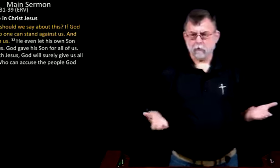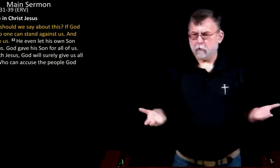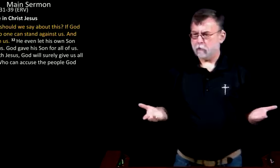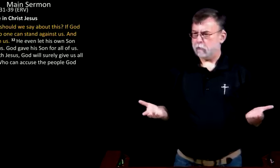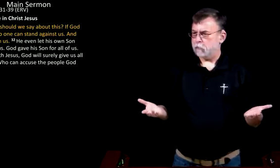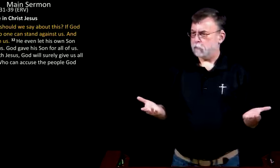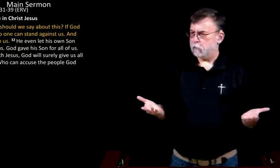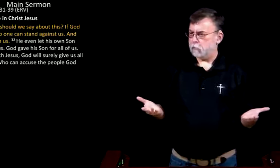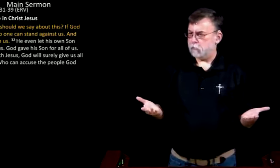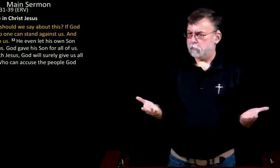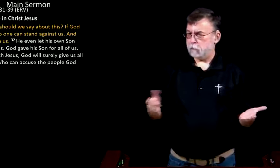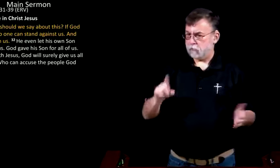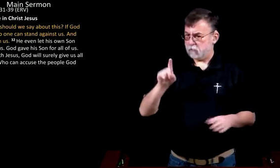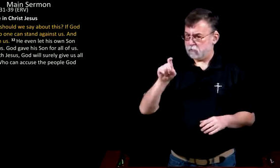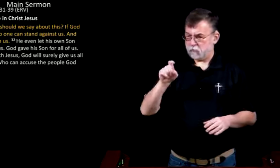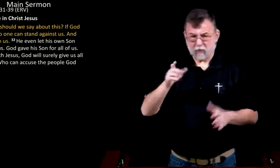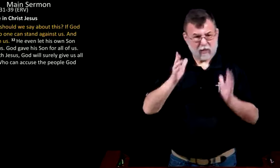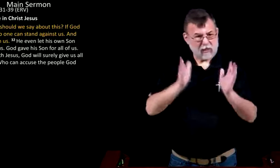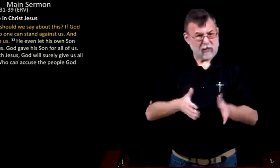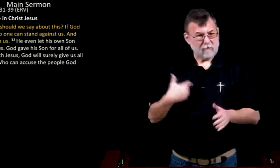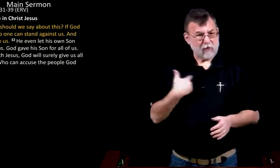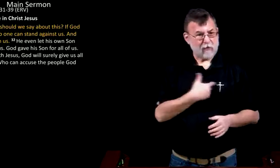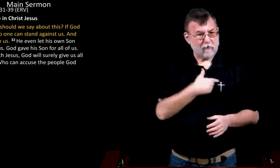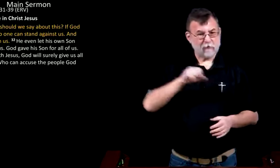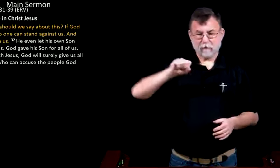If God is for us, what can we say about it?